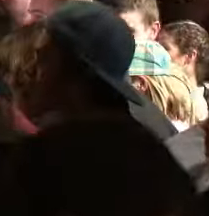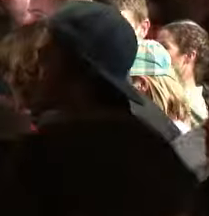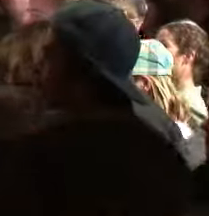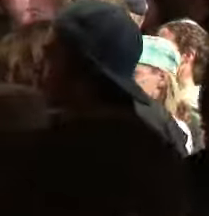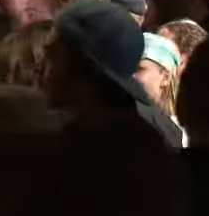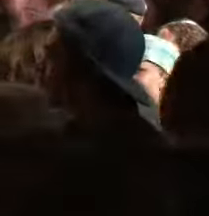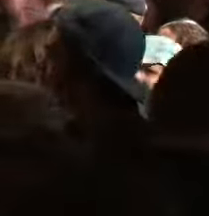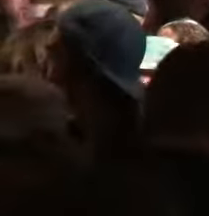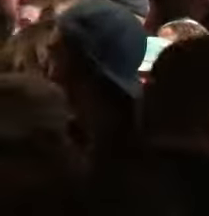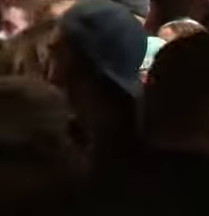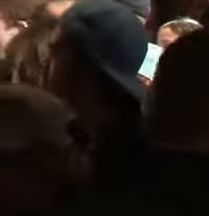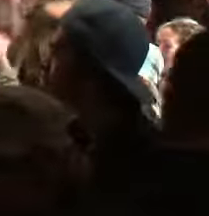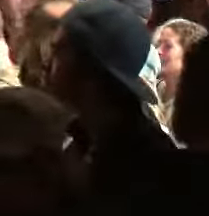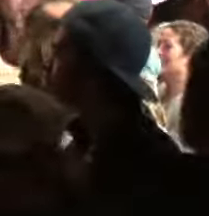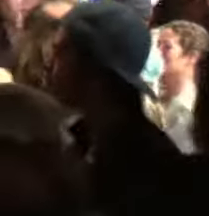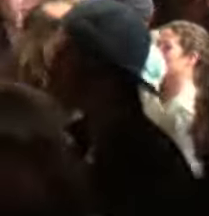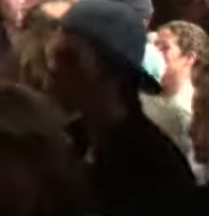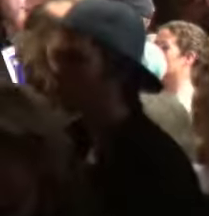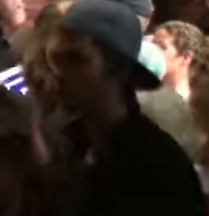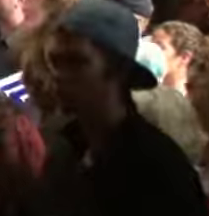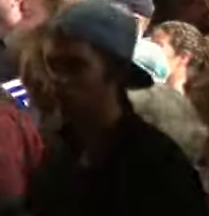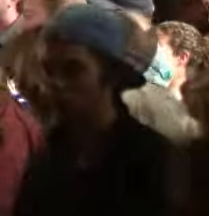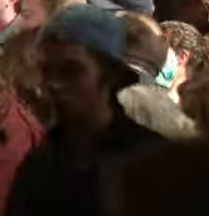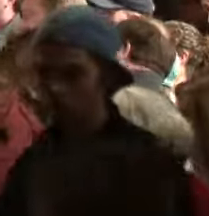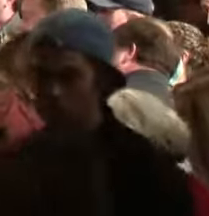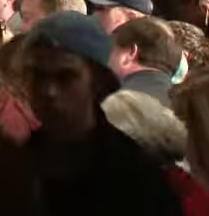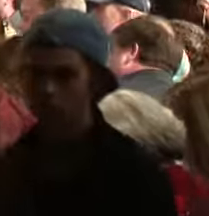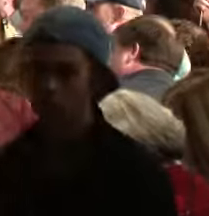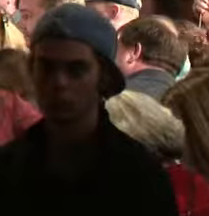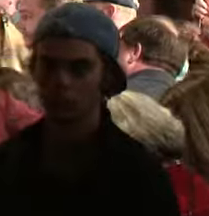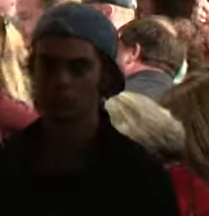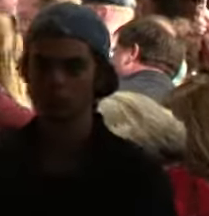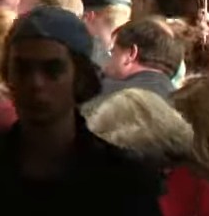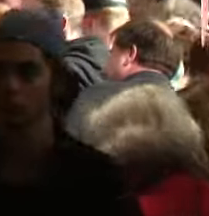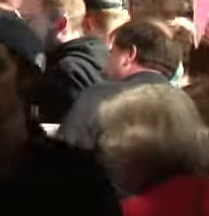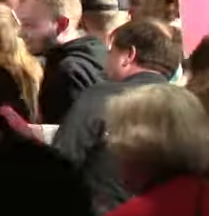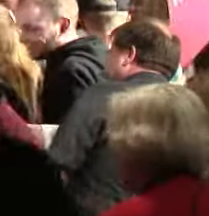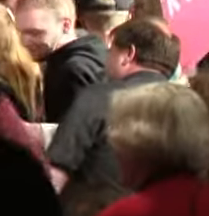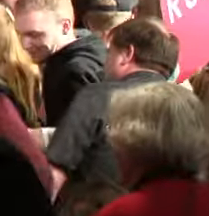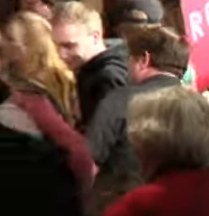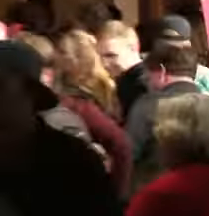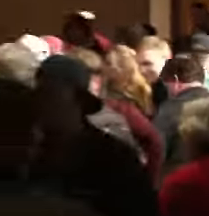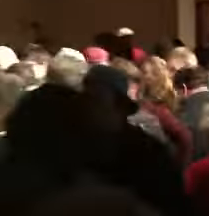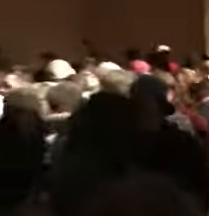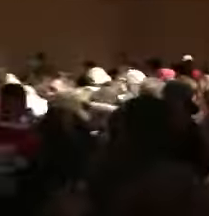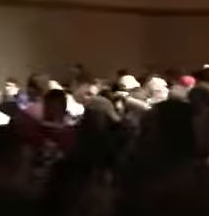bit of time over here on the side of the stage. Shake some hands. Thanks for coming. Vote for Ron Paul in June.